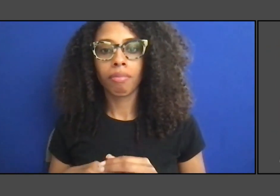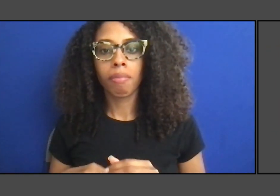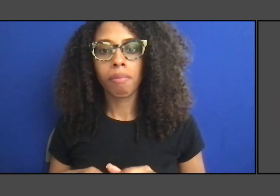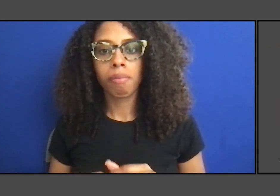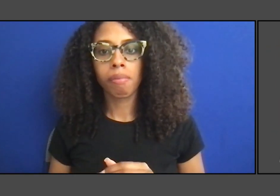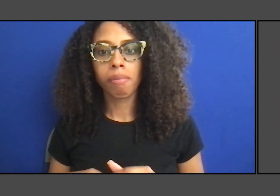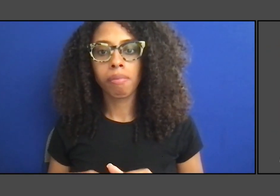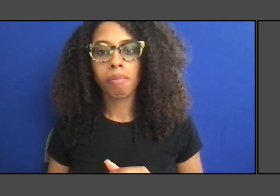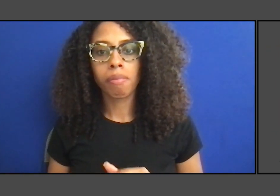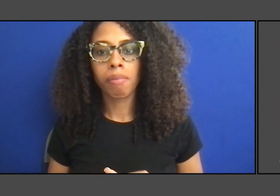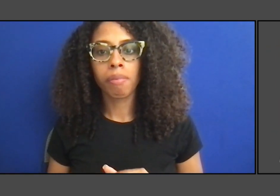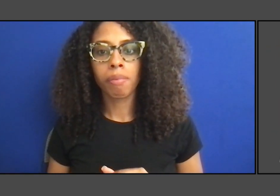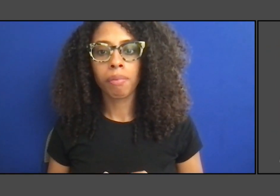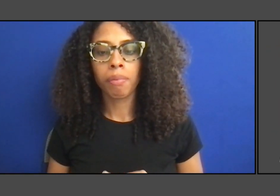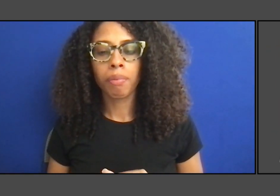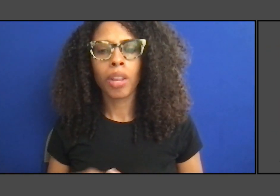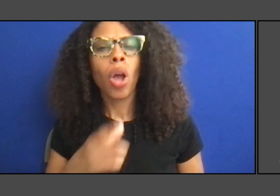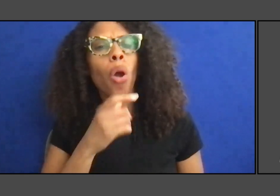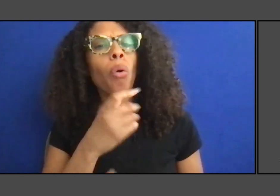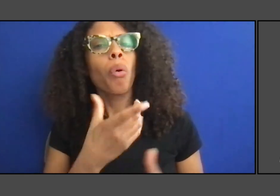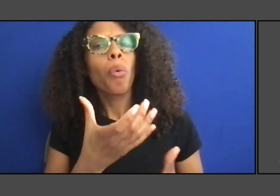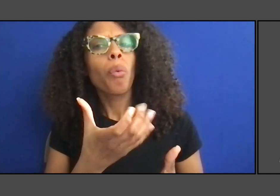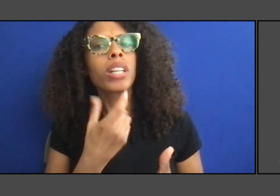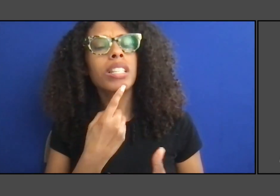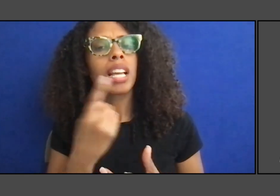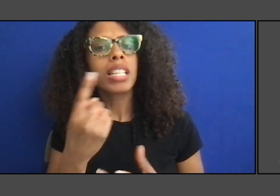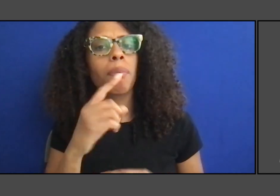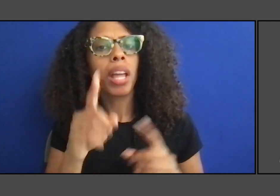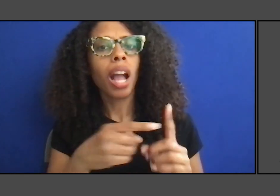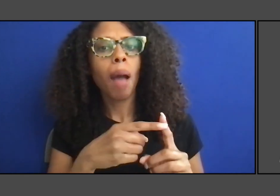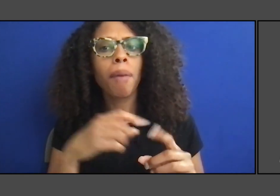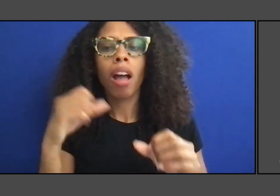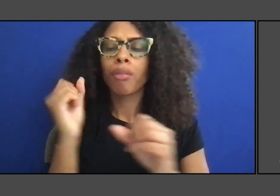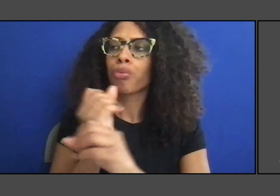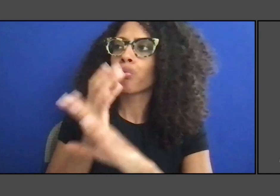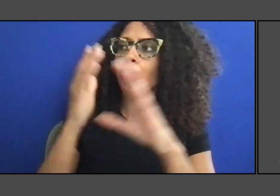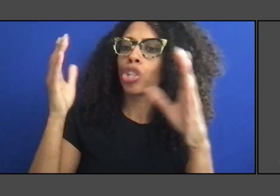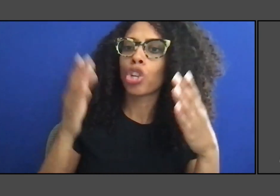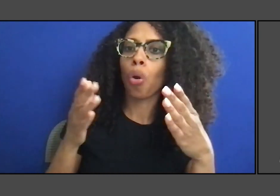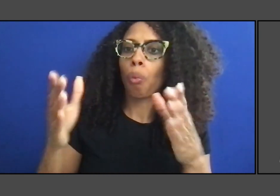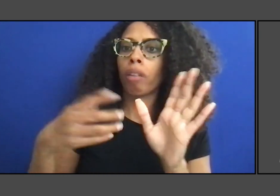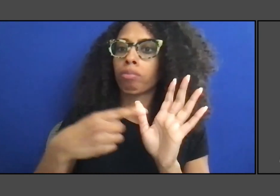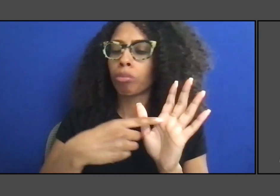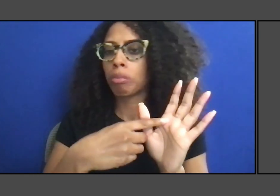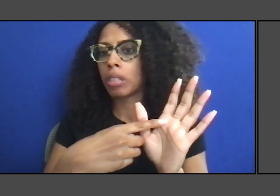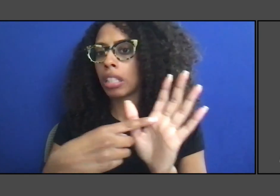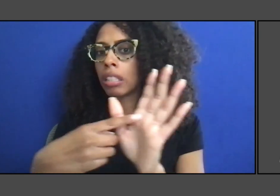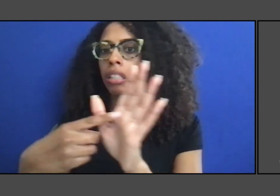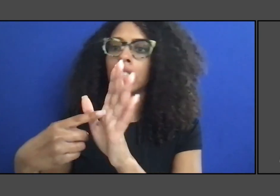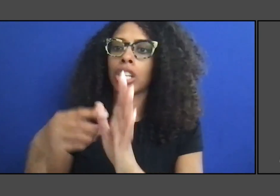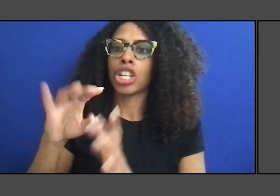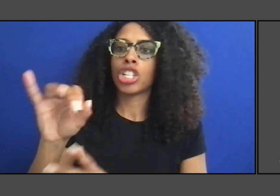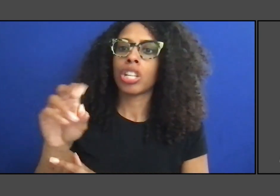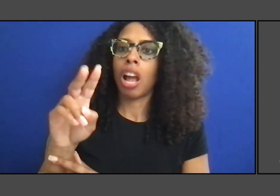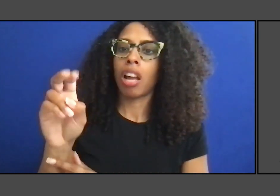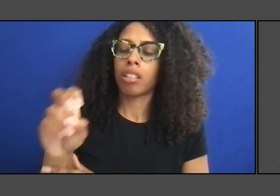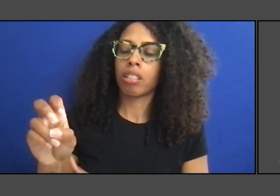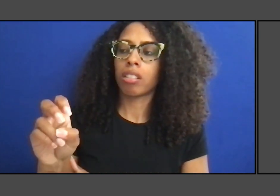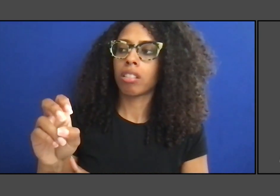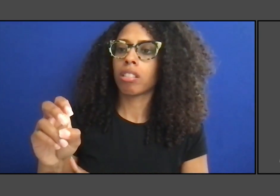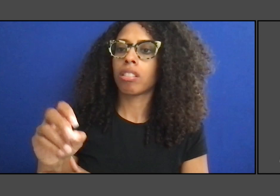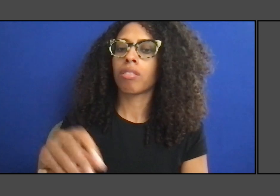say Exactly. something about envisioning ways of presenting jazz, of having jazz reach